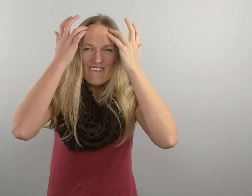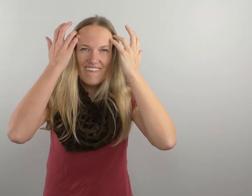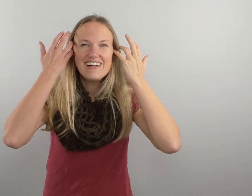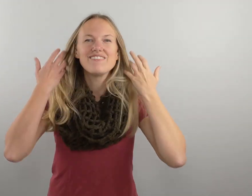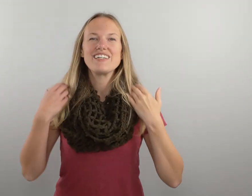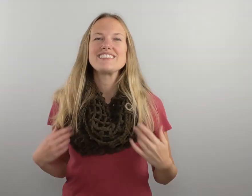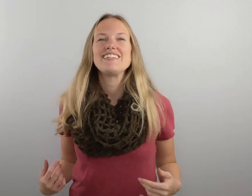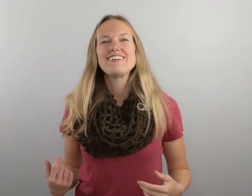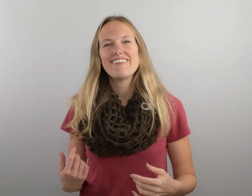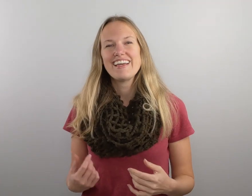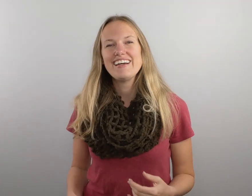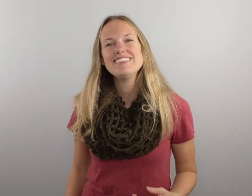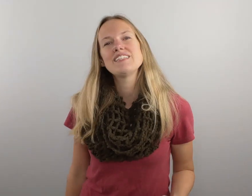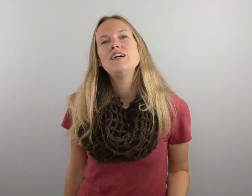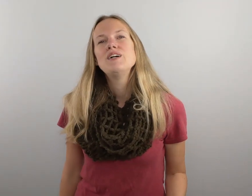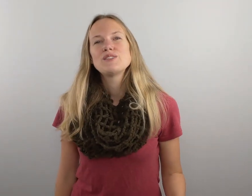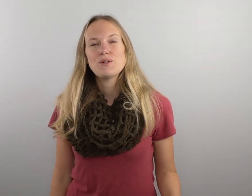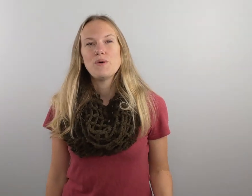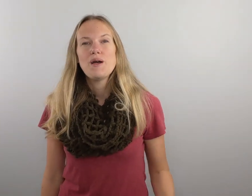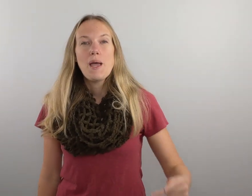whole verse. Okay, guys? So,